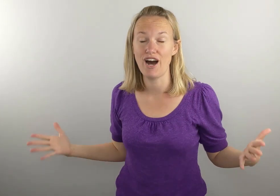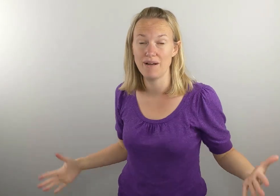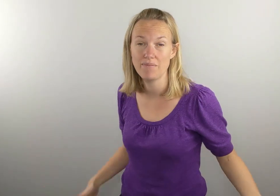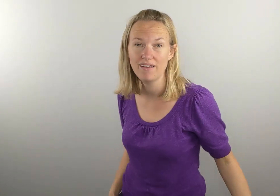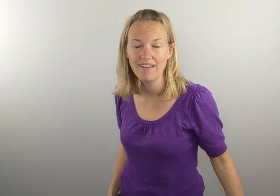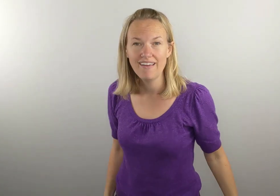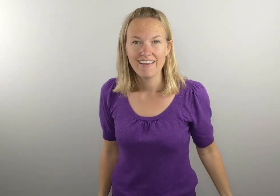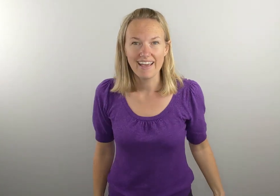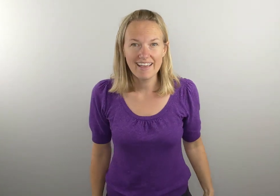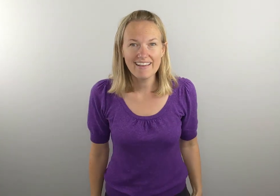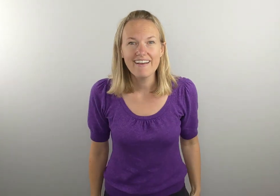top. Okay,